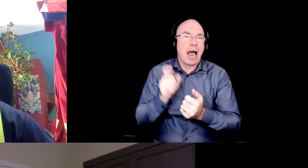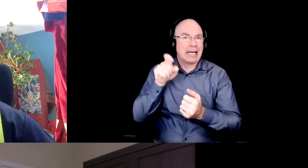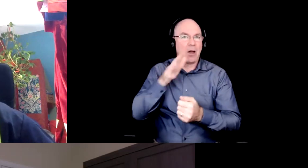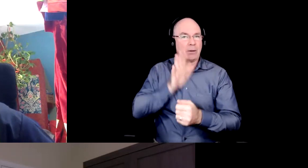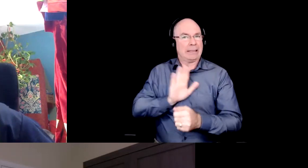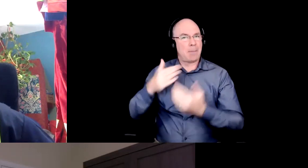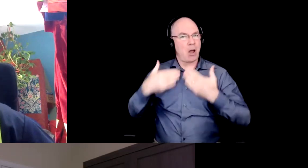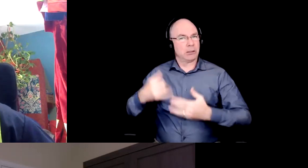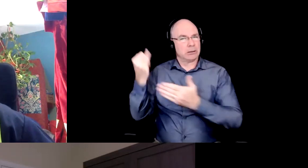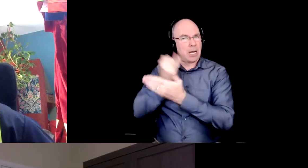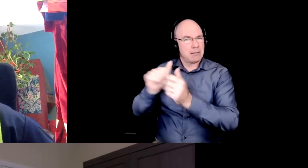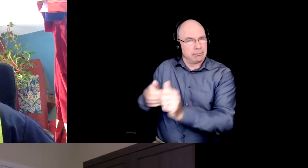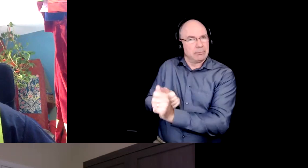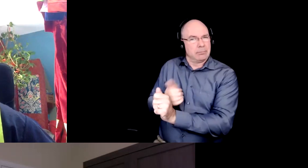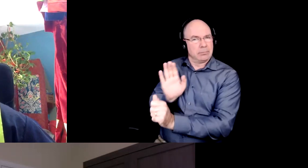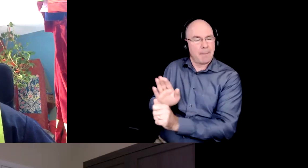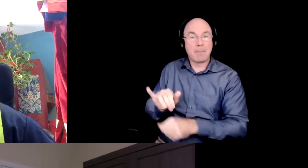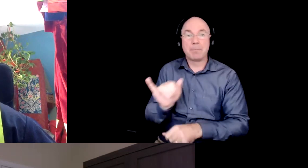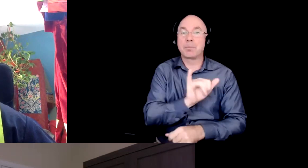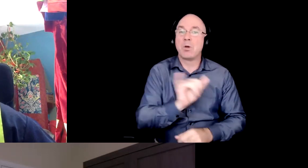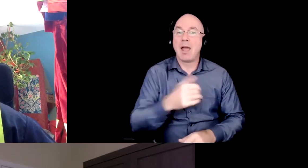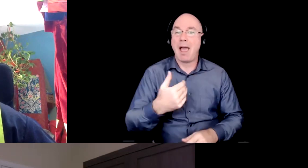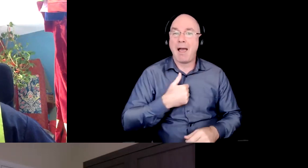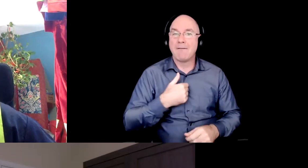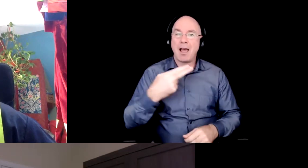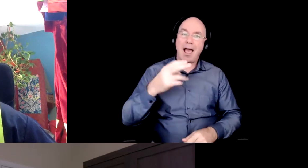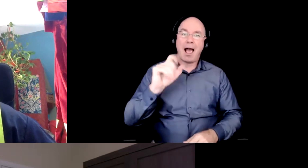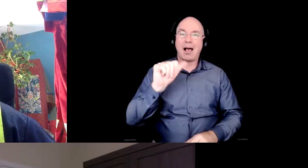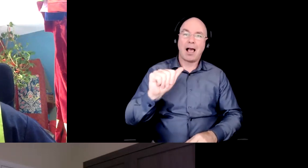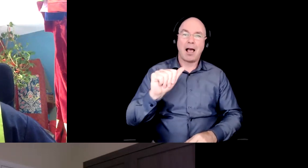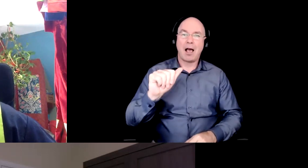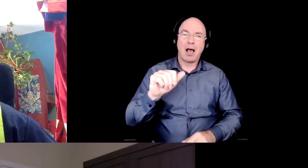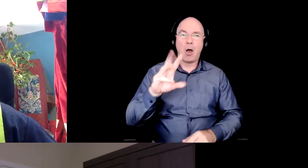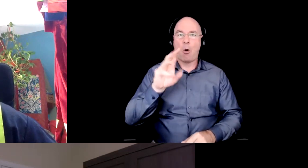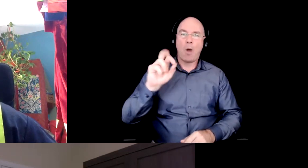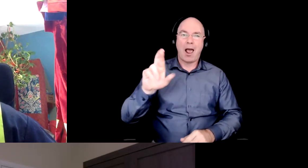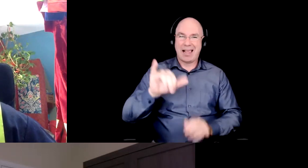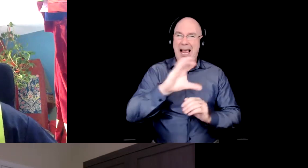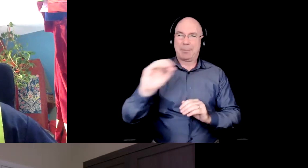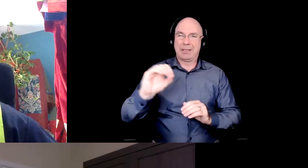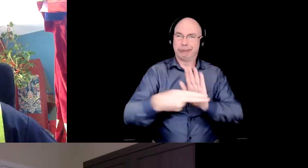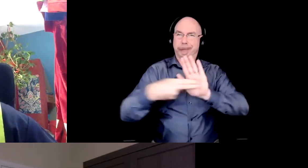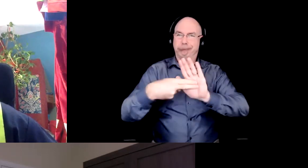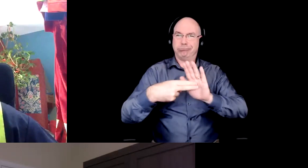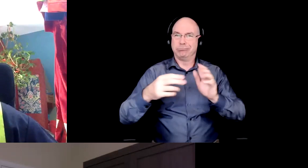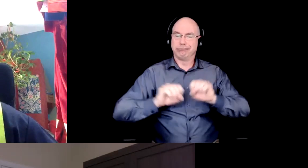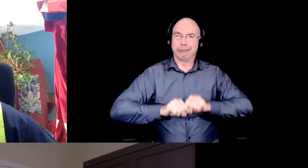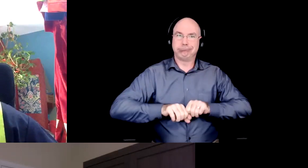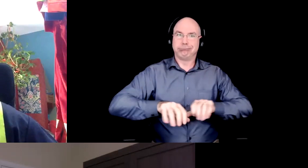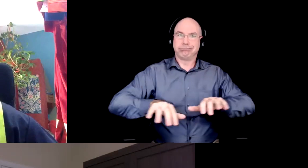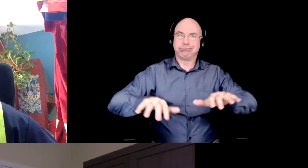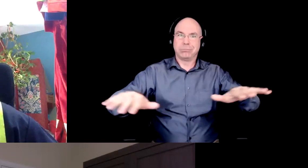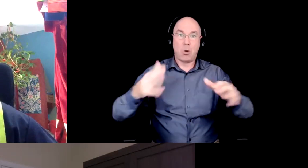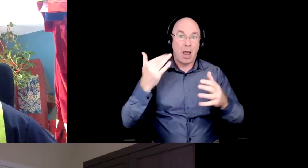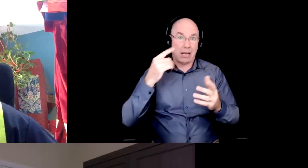It also helped us grow and develop the brand of HelgaWare. We're getting known now for actually addressing real problems that women